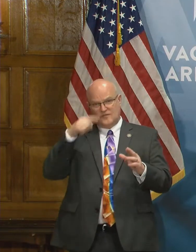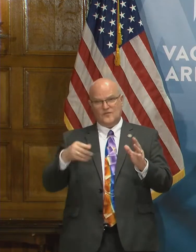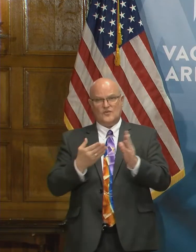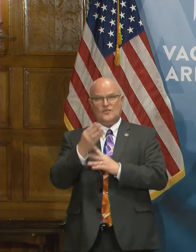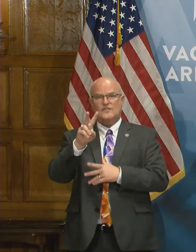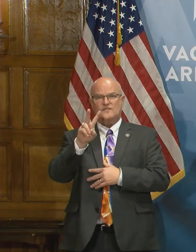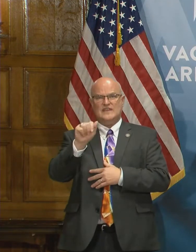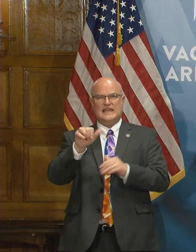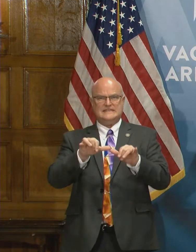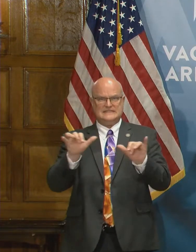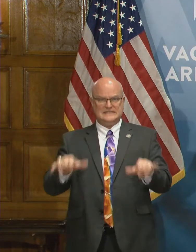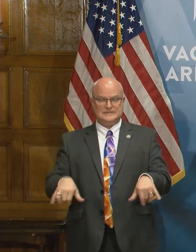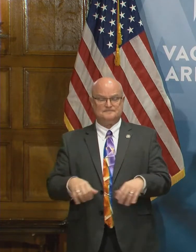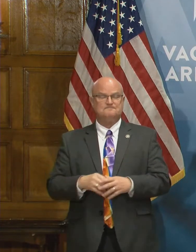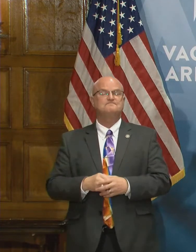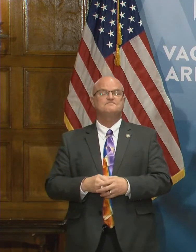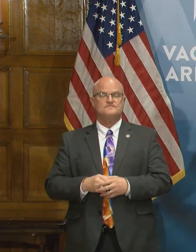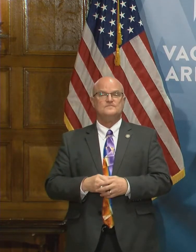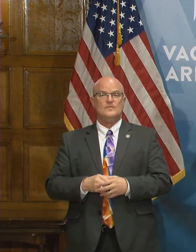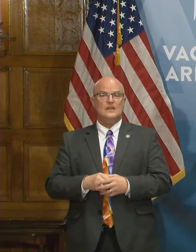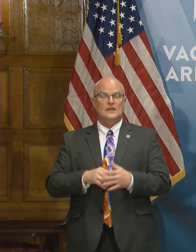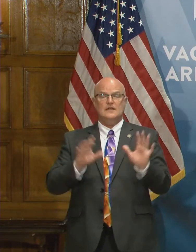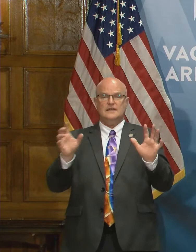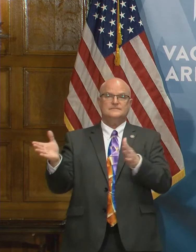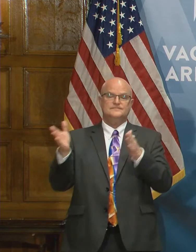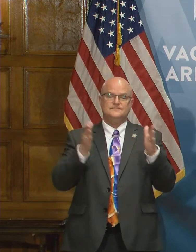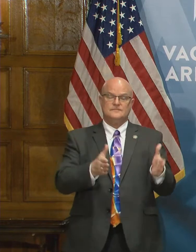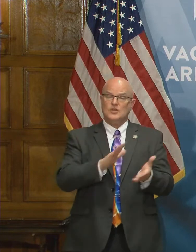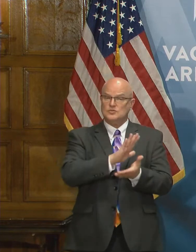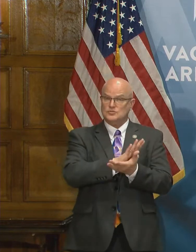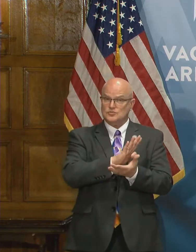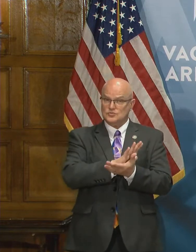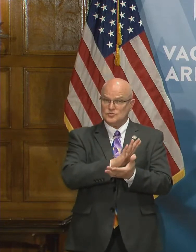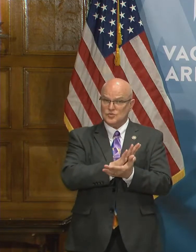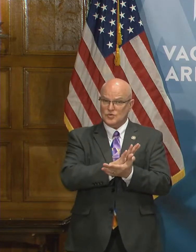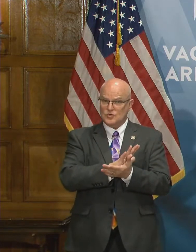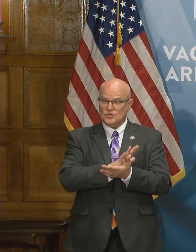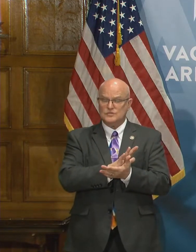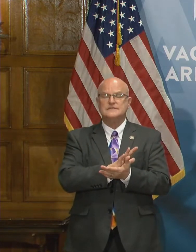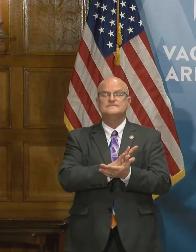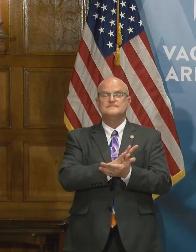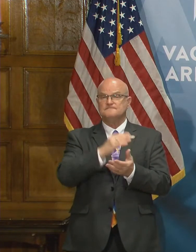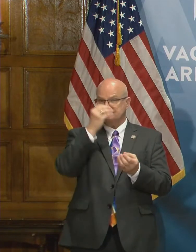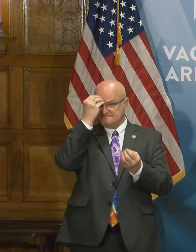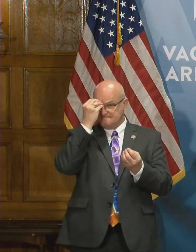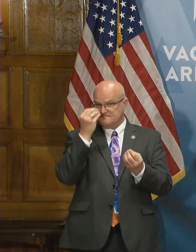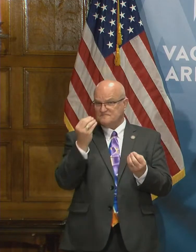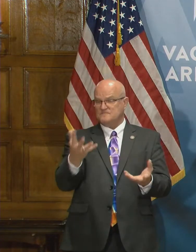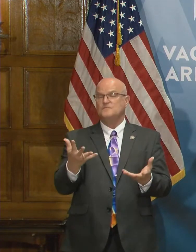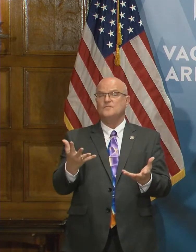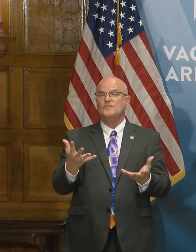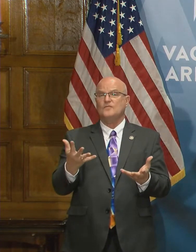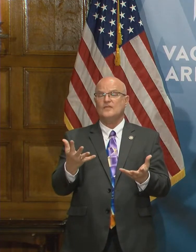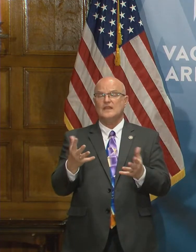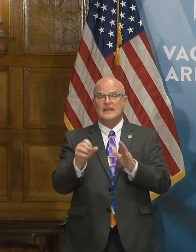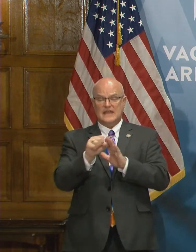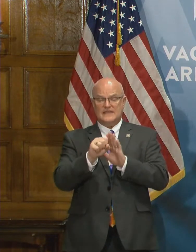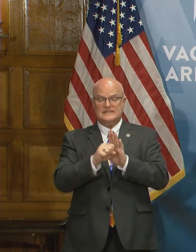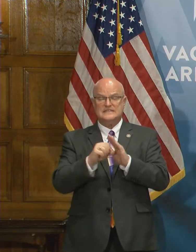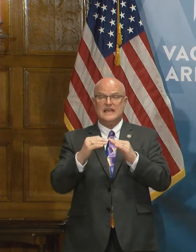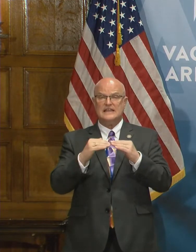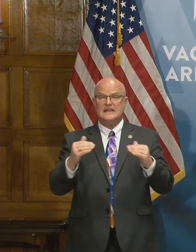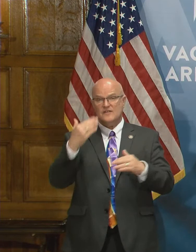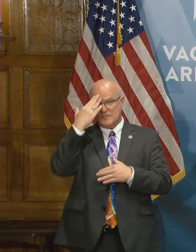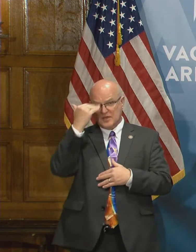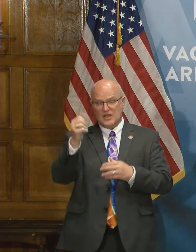VA system. When it comes to the schools, just to reflect back, of course, at the state level,